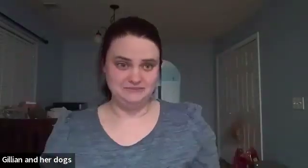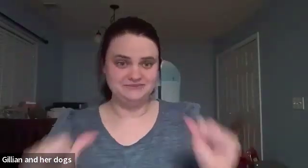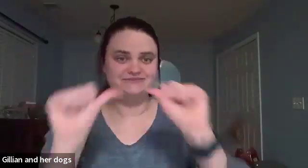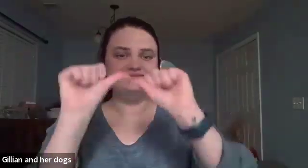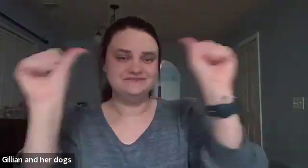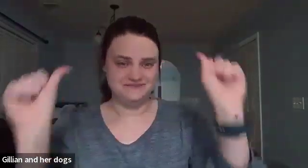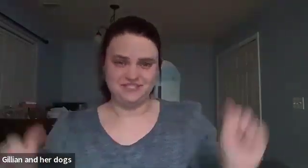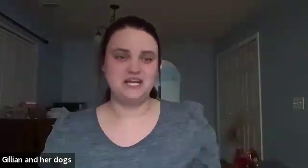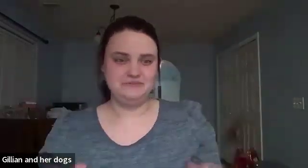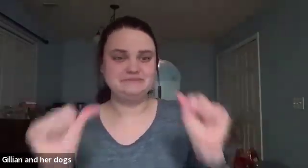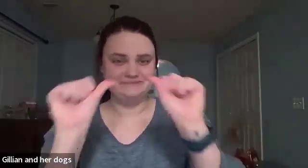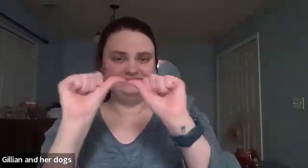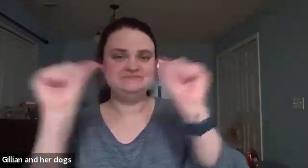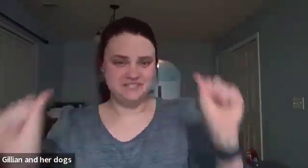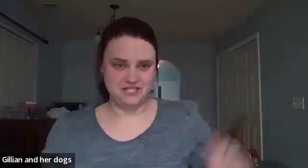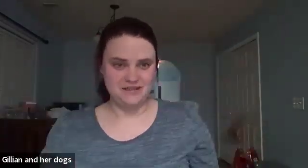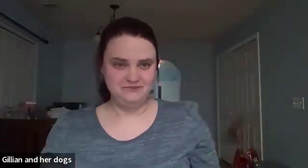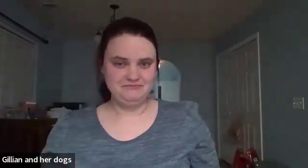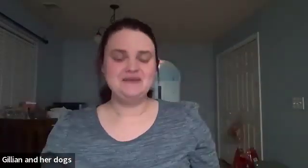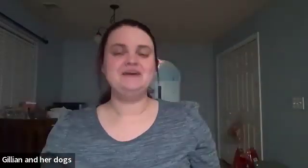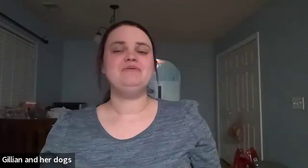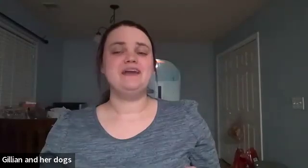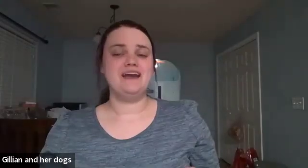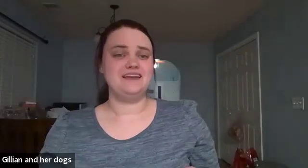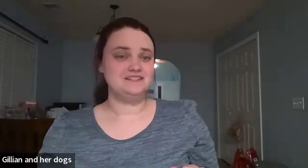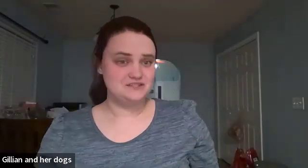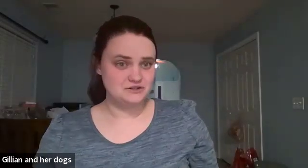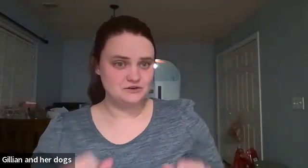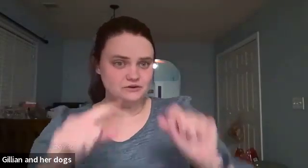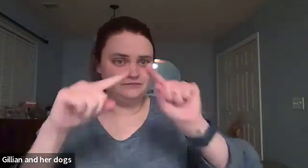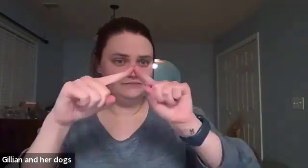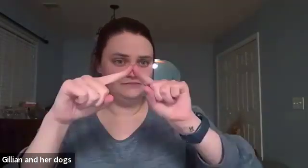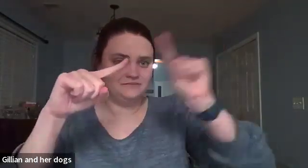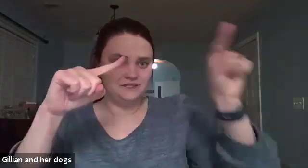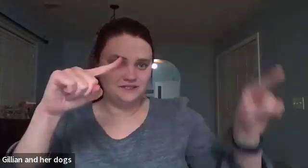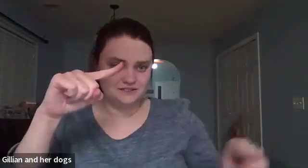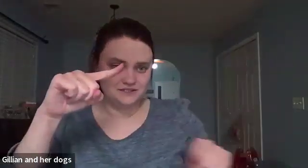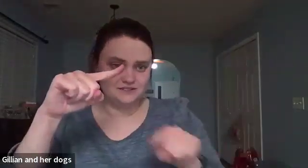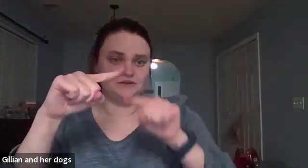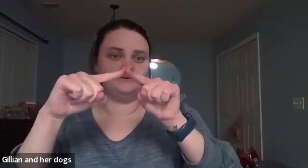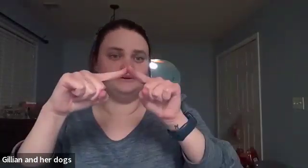Shape, shape, shape. We had circle,